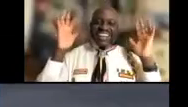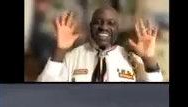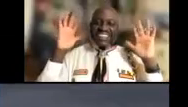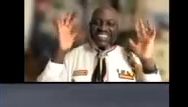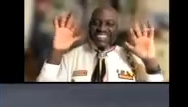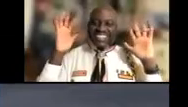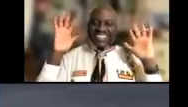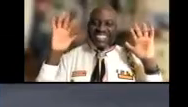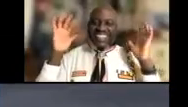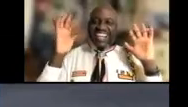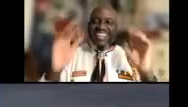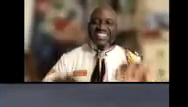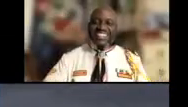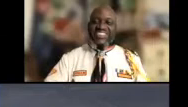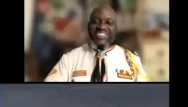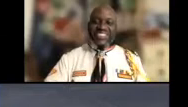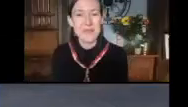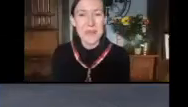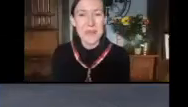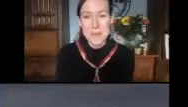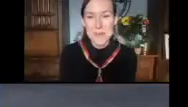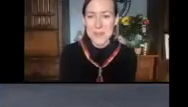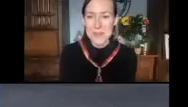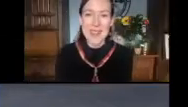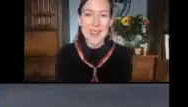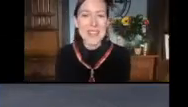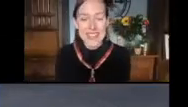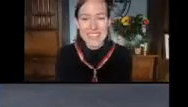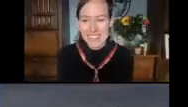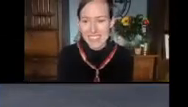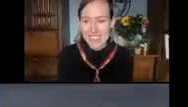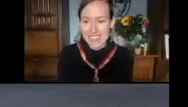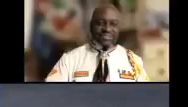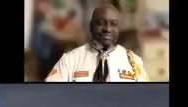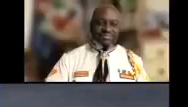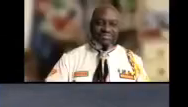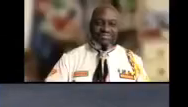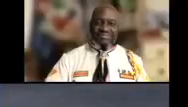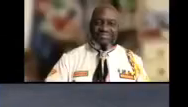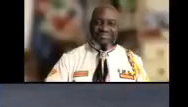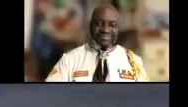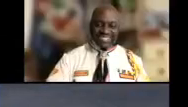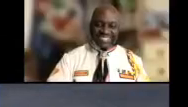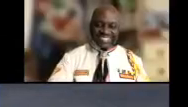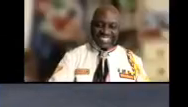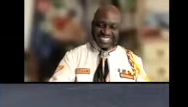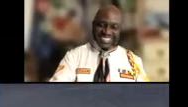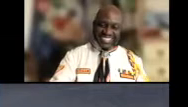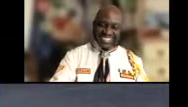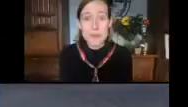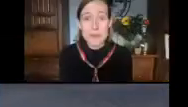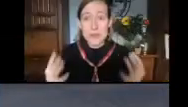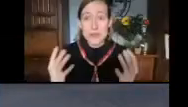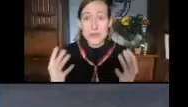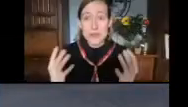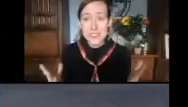Wow, That's great. Good job, that is guys. cool. I need to take a Okay. picture of that. Yeah. So